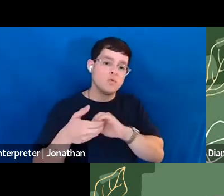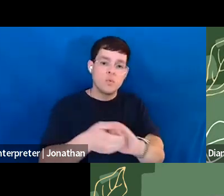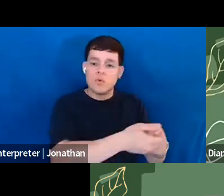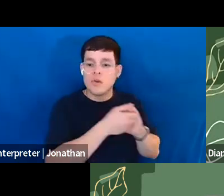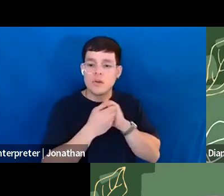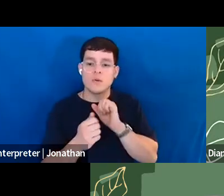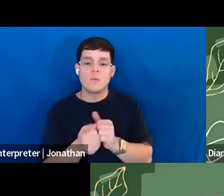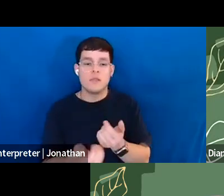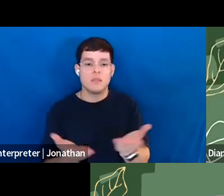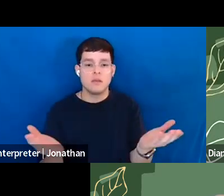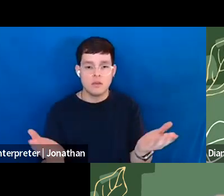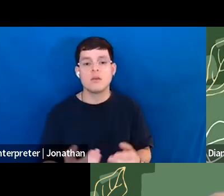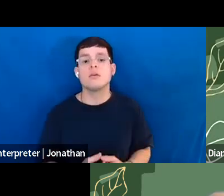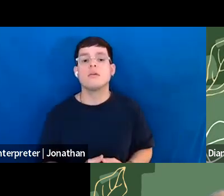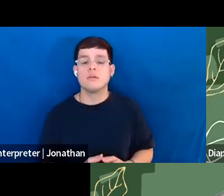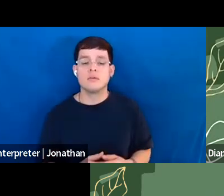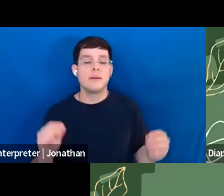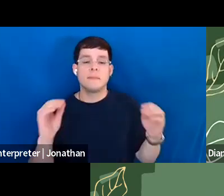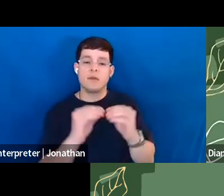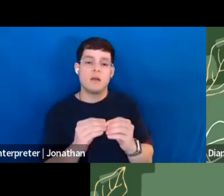here and beyond.